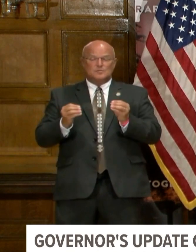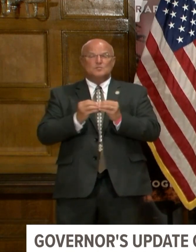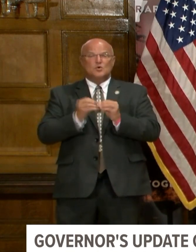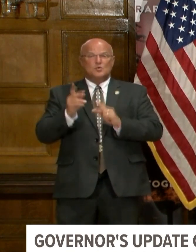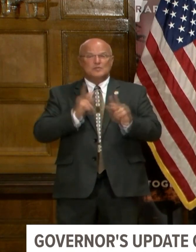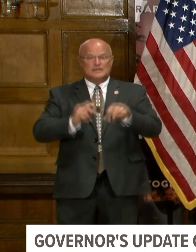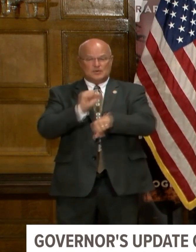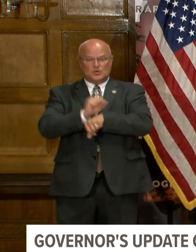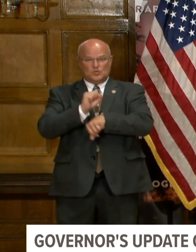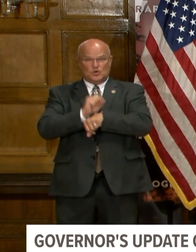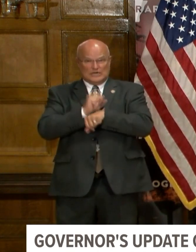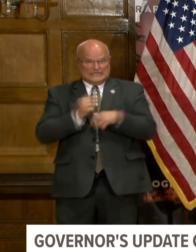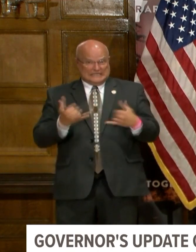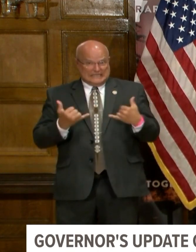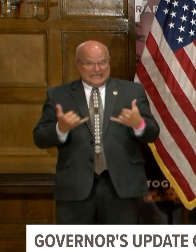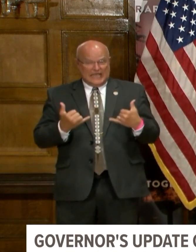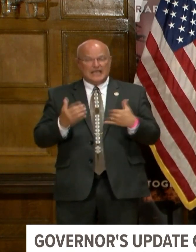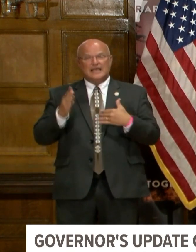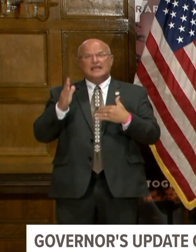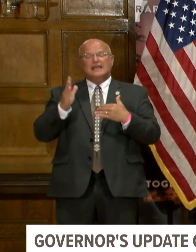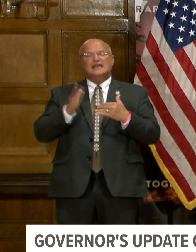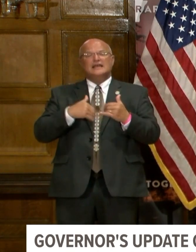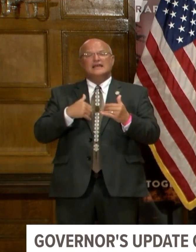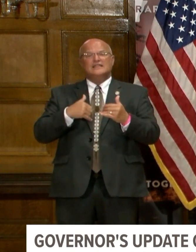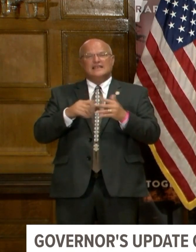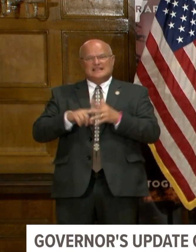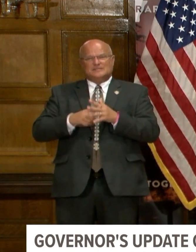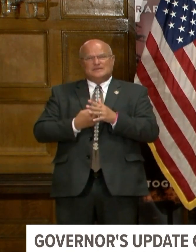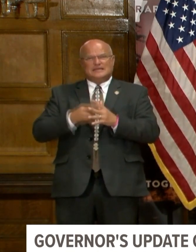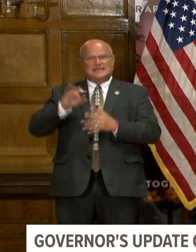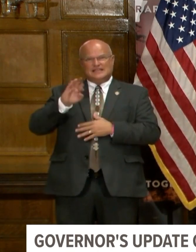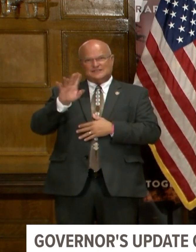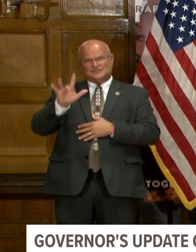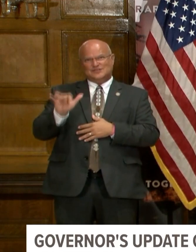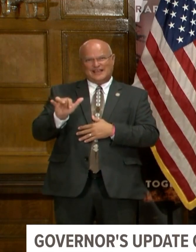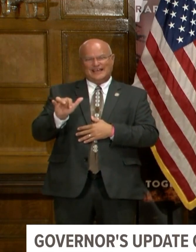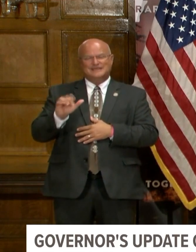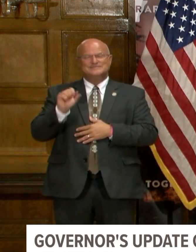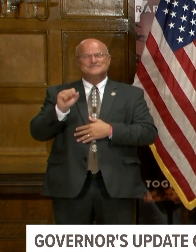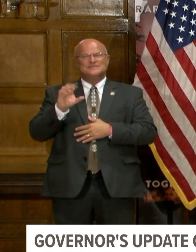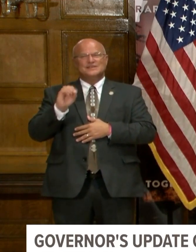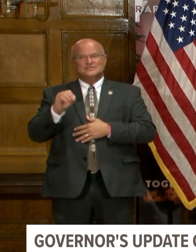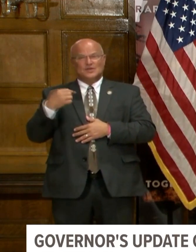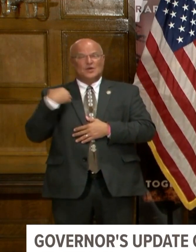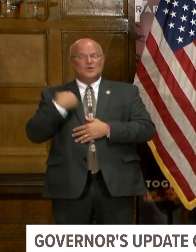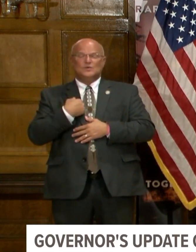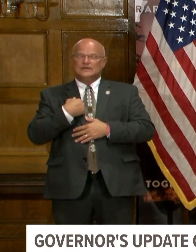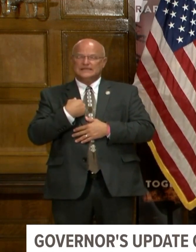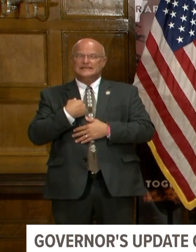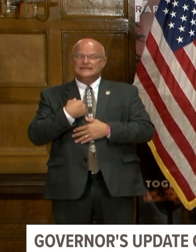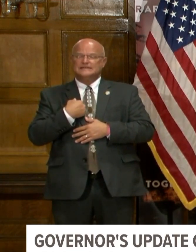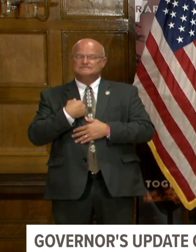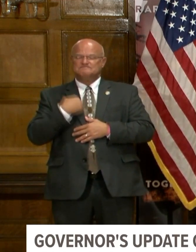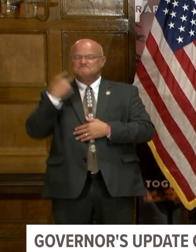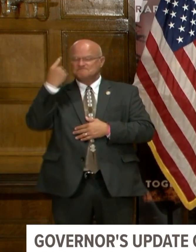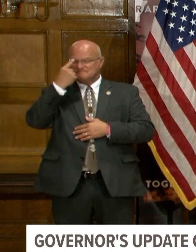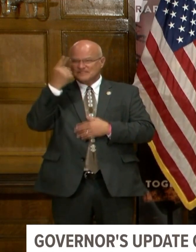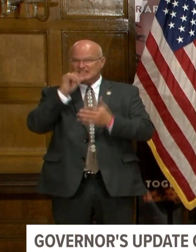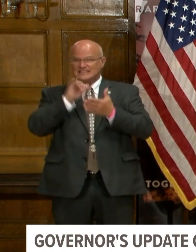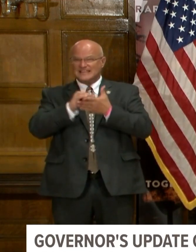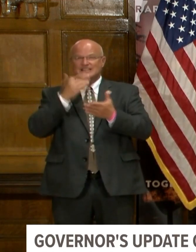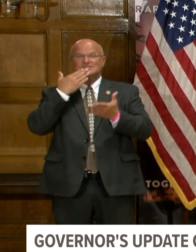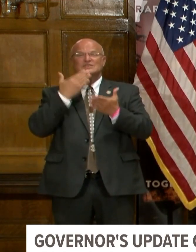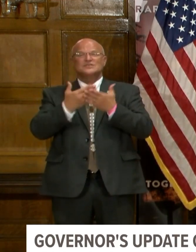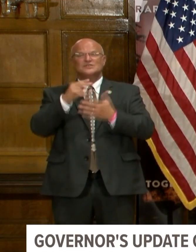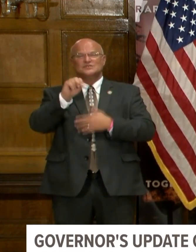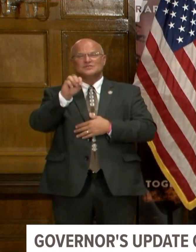working today than there were at the beginning of July. And so we continue to consider that good news